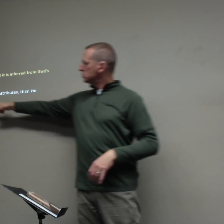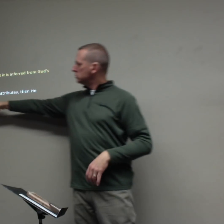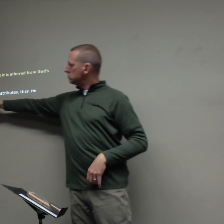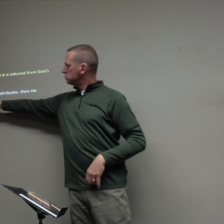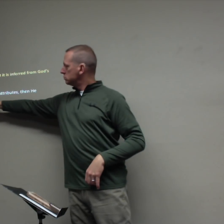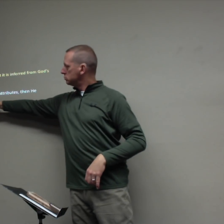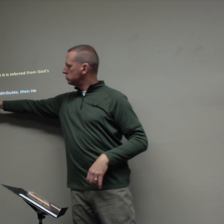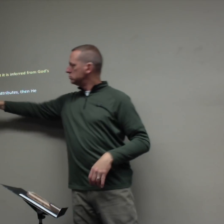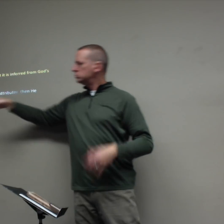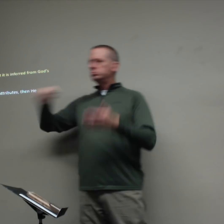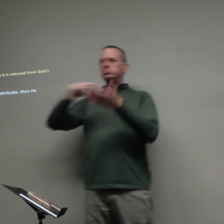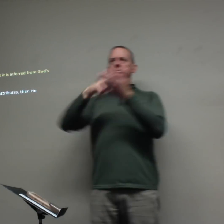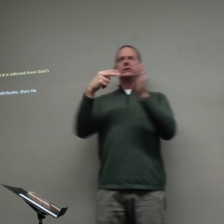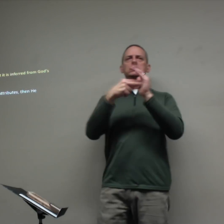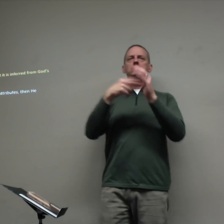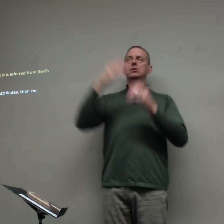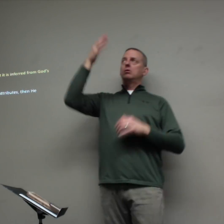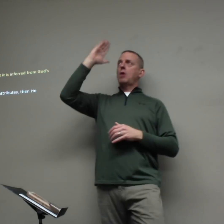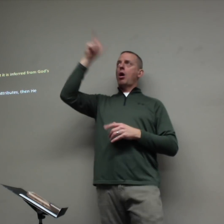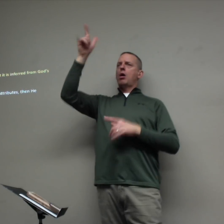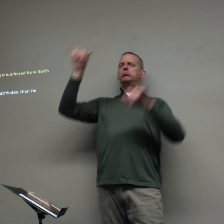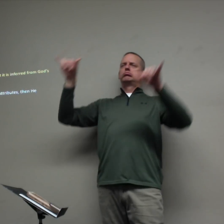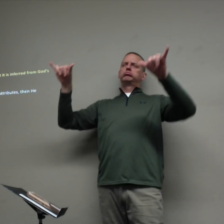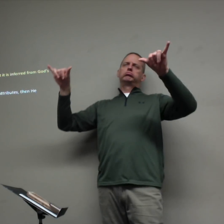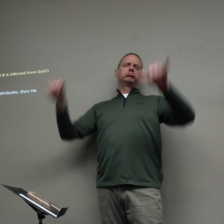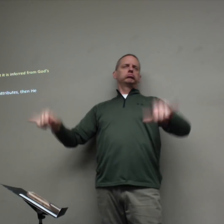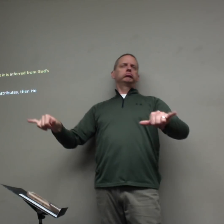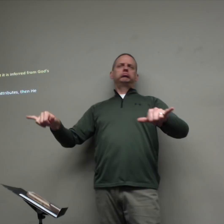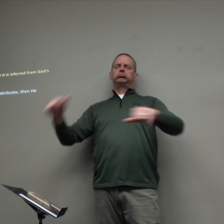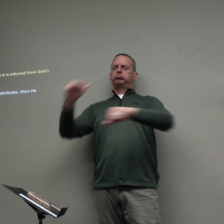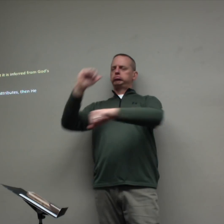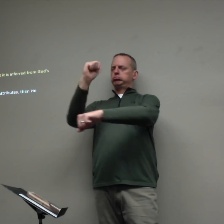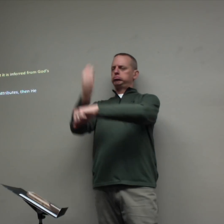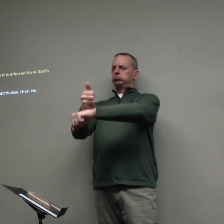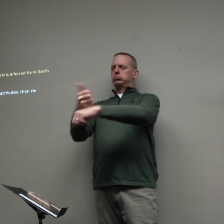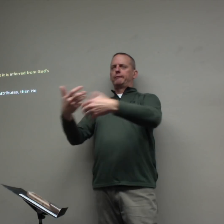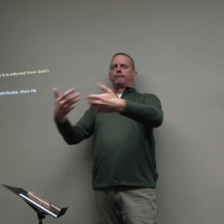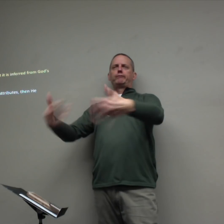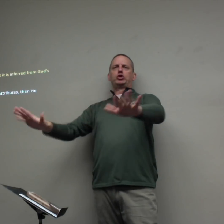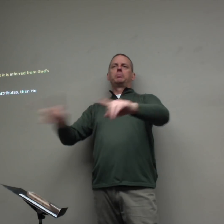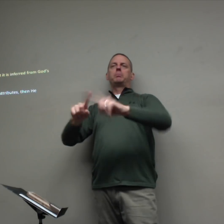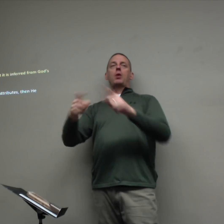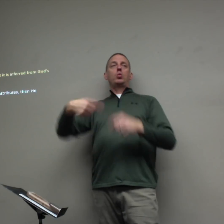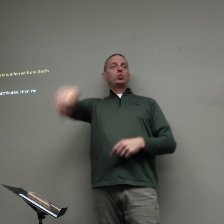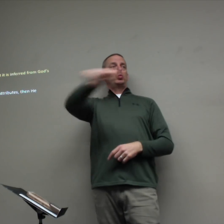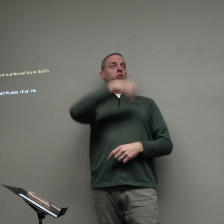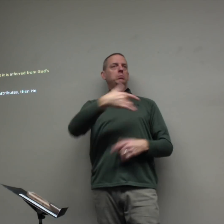Immutability. It means God is the same.